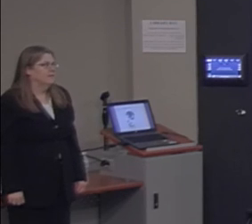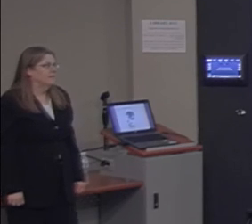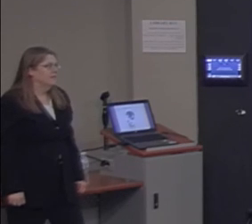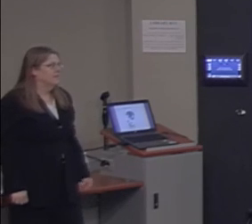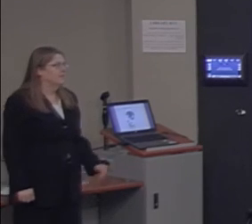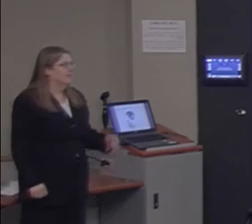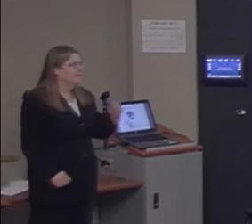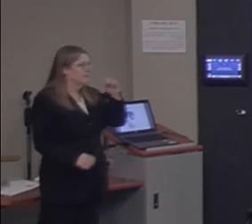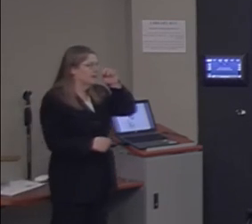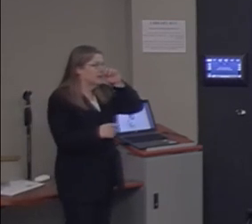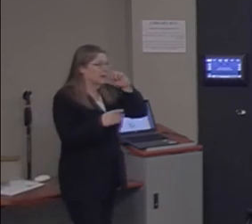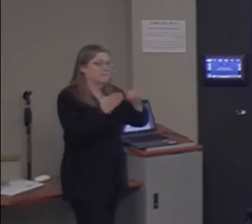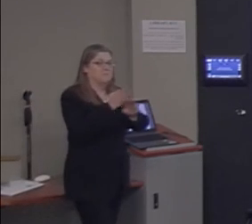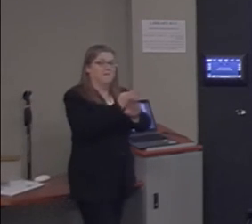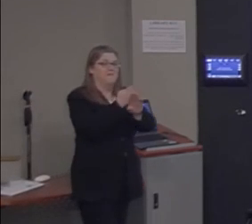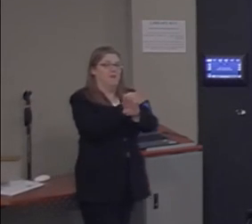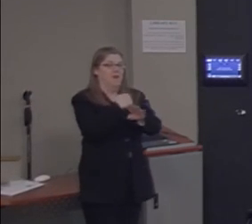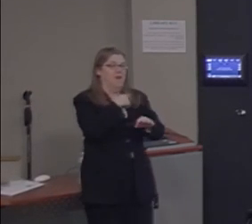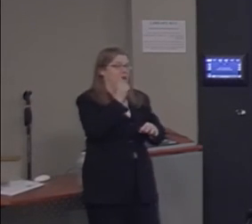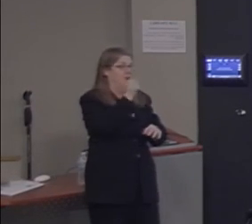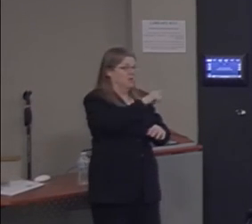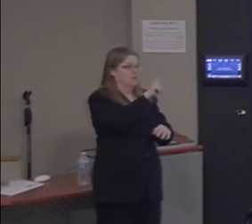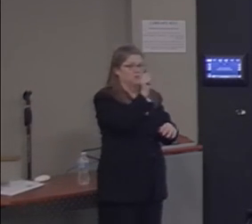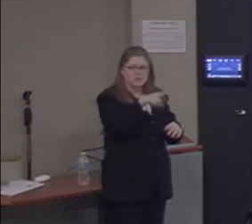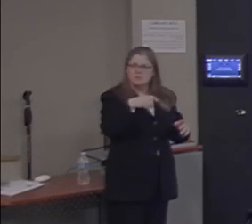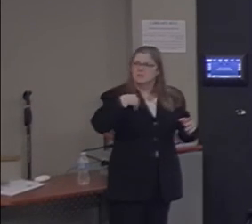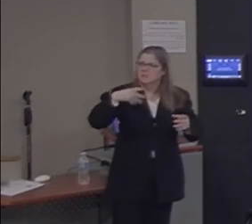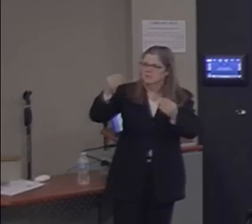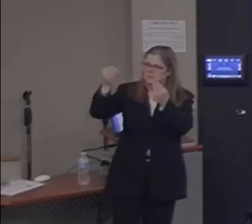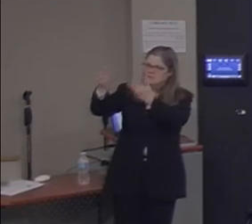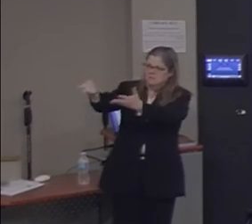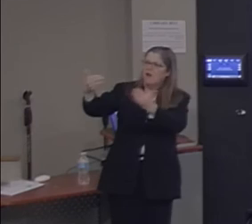Before I ask my question, there are studies of